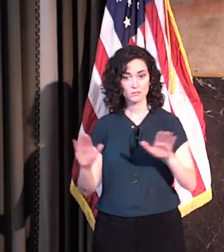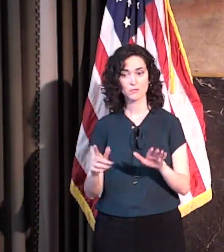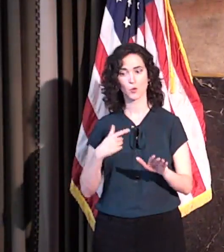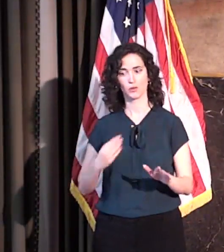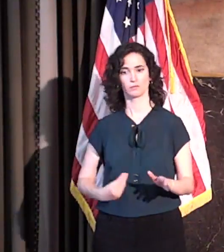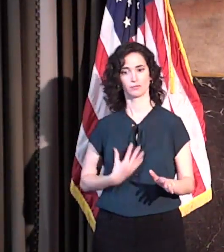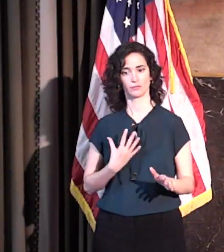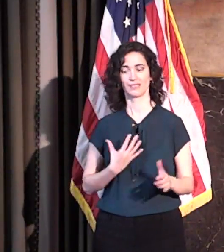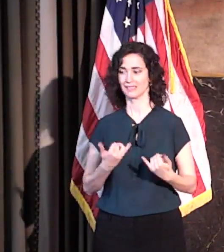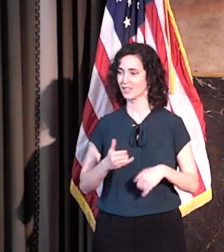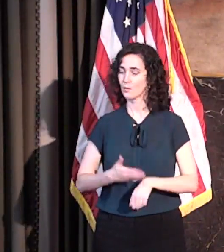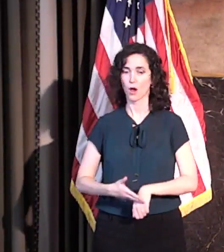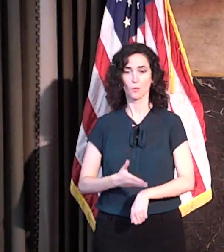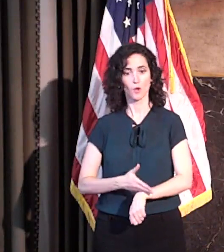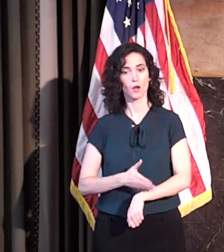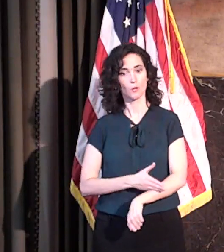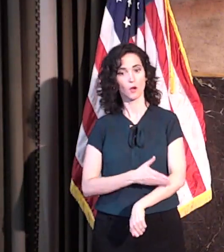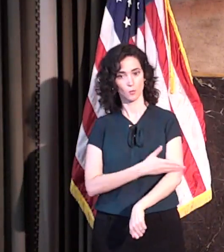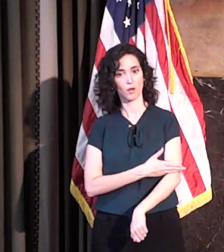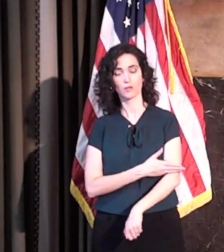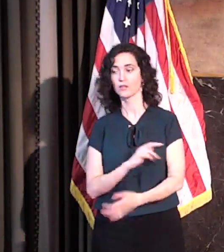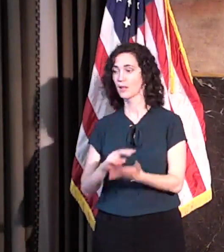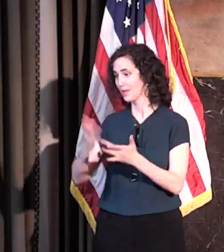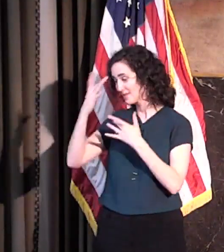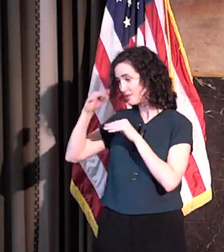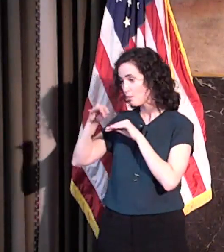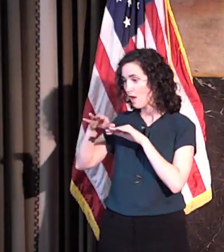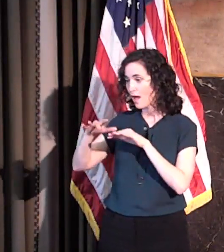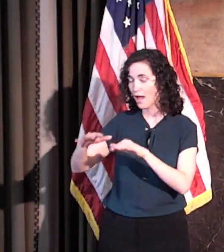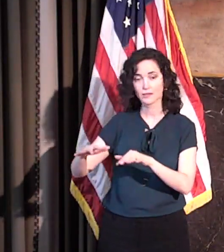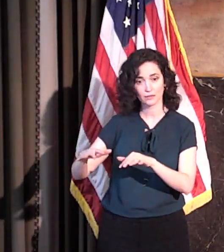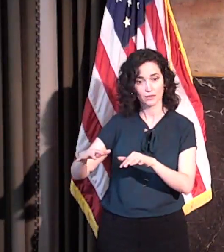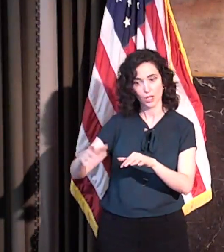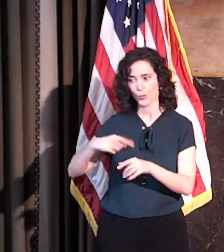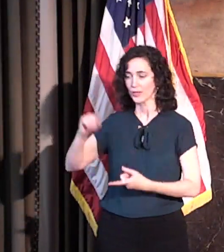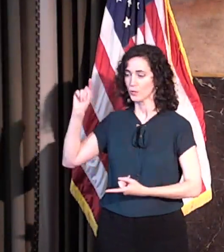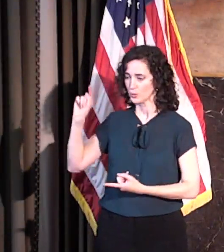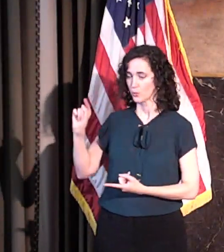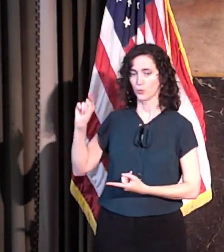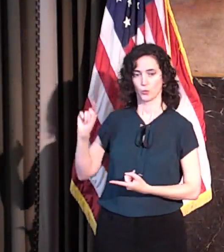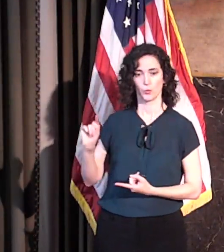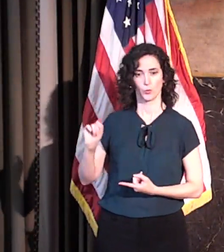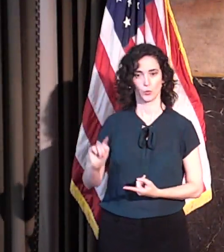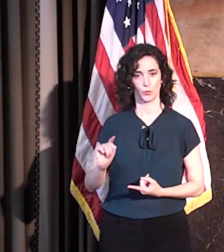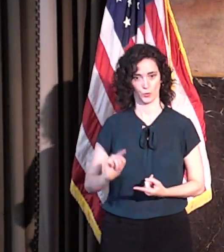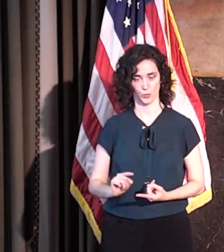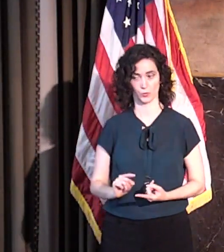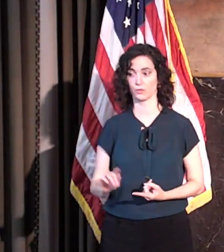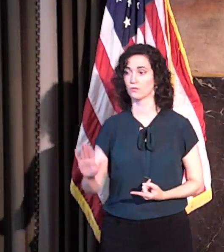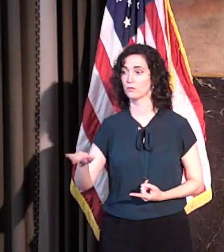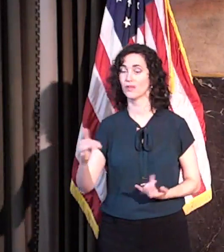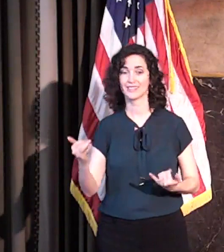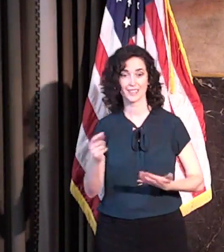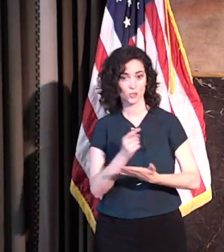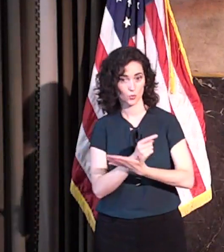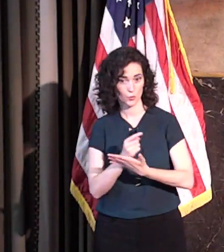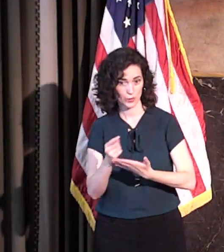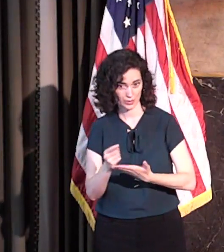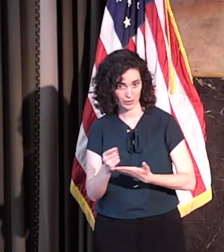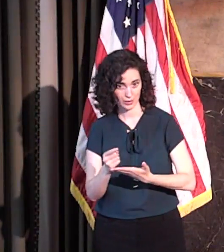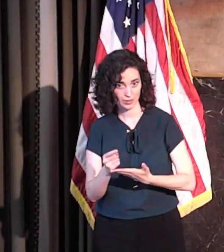to make progress in driving down transmission of COVID-19. And this week, more than half of